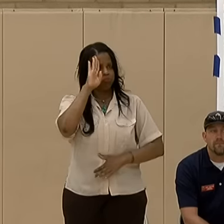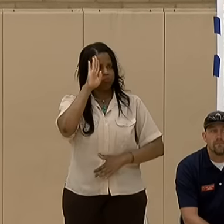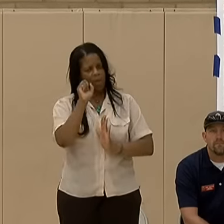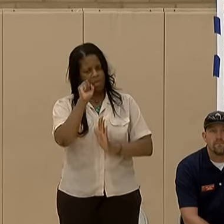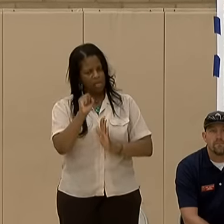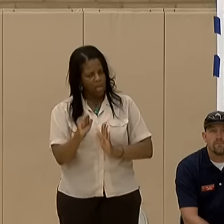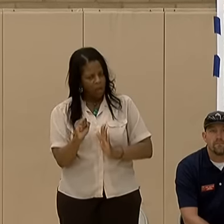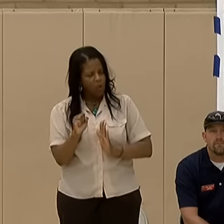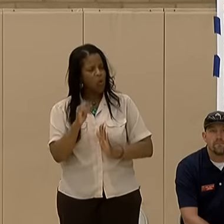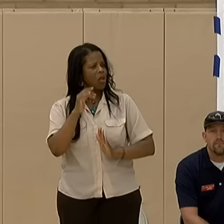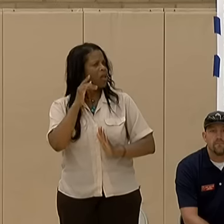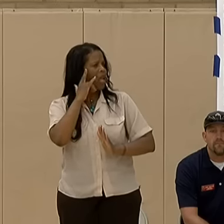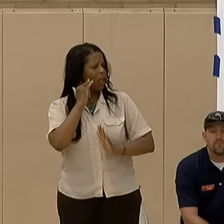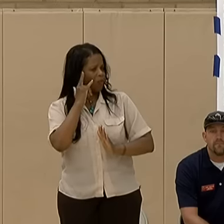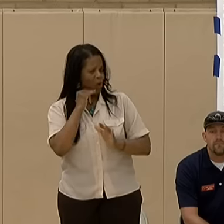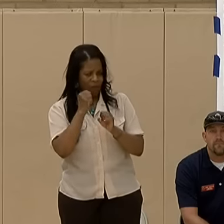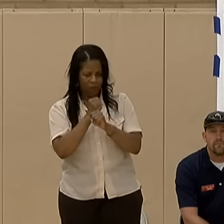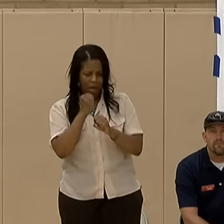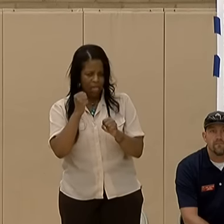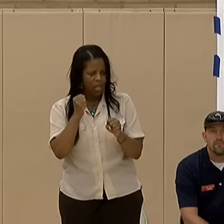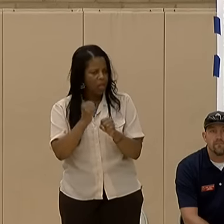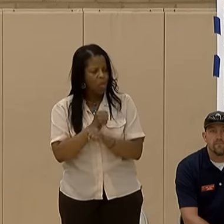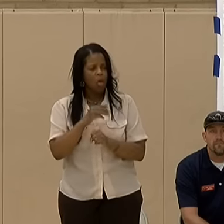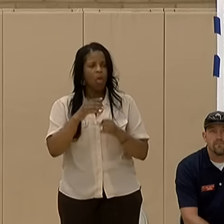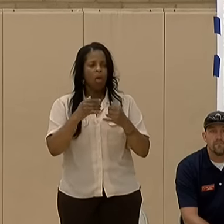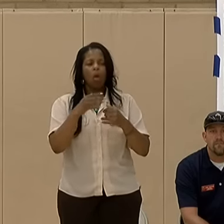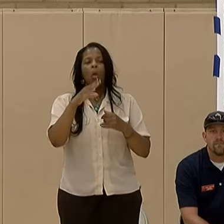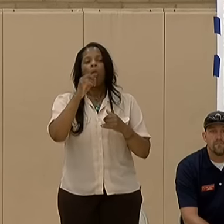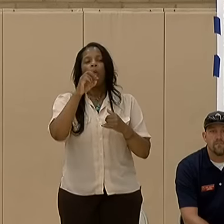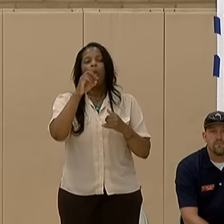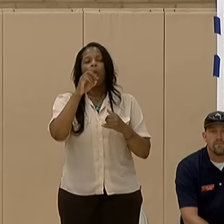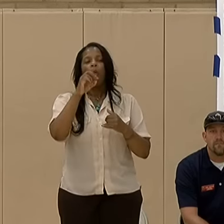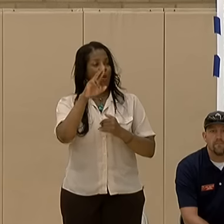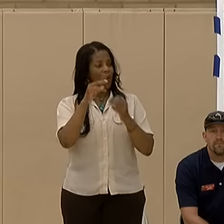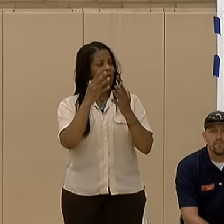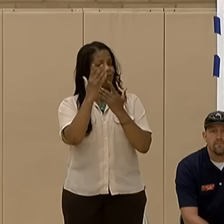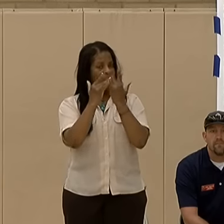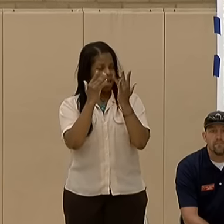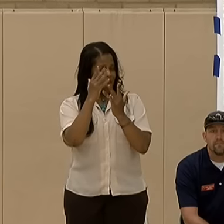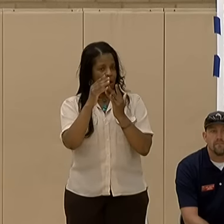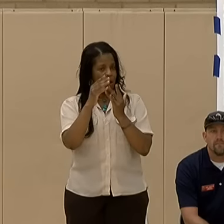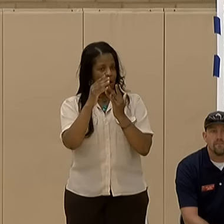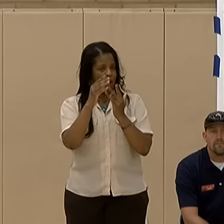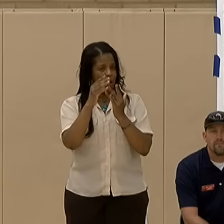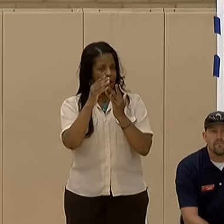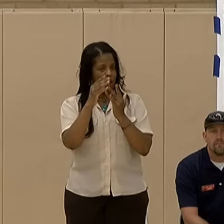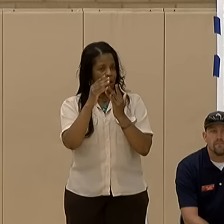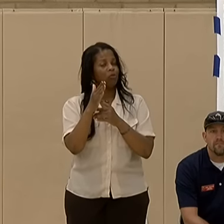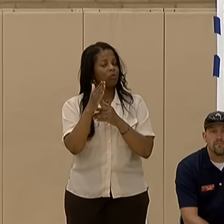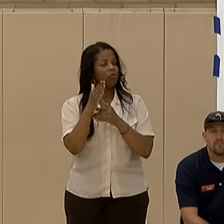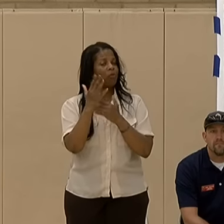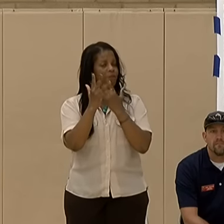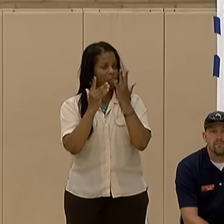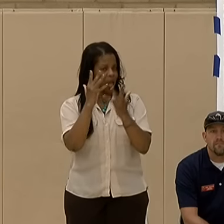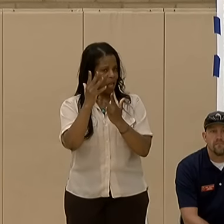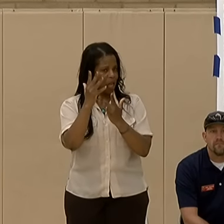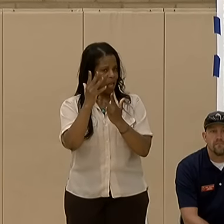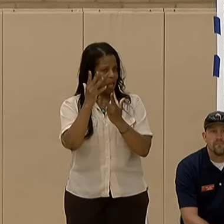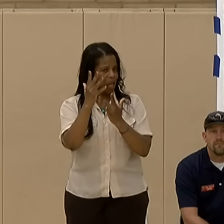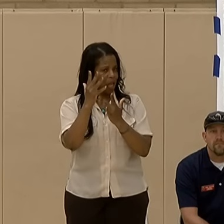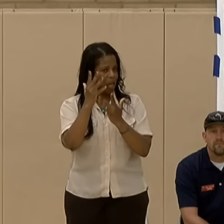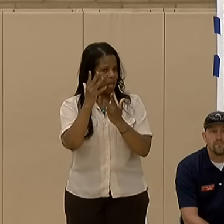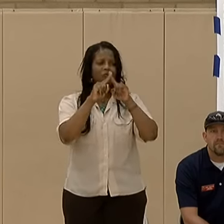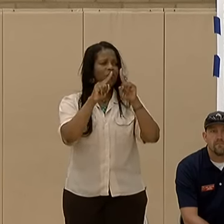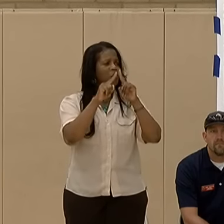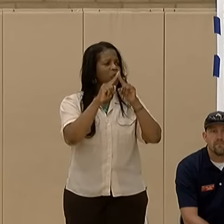the border fire, the fish fire, the reservoir fire, because that's what we do. We go throughout